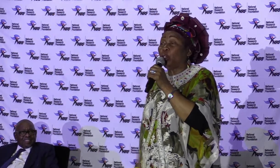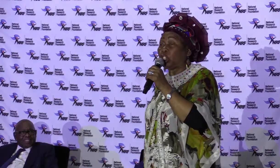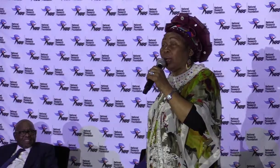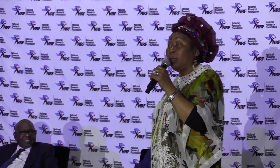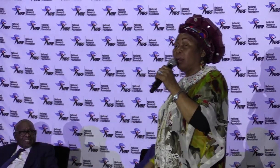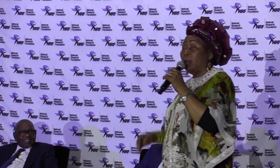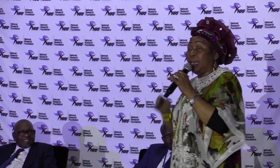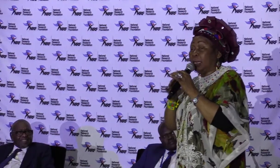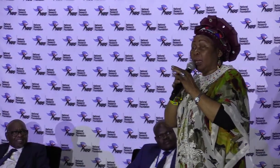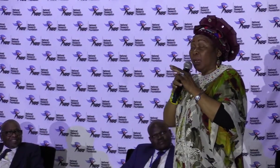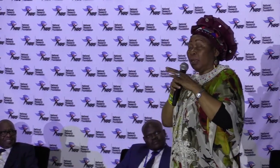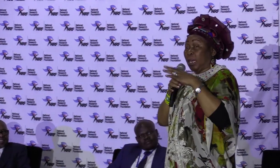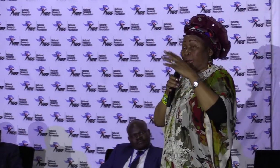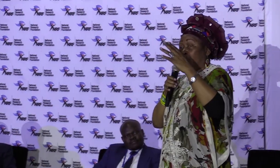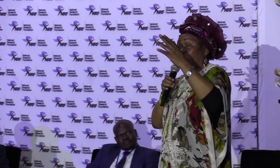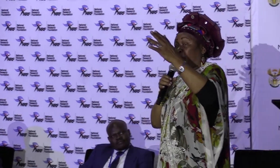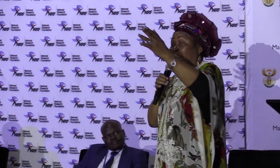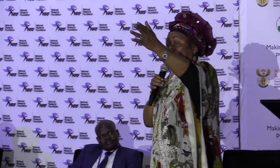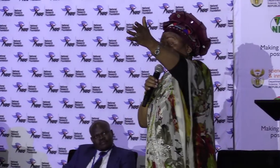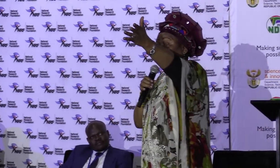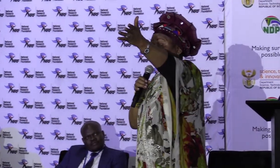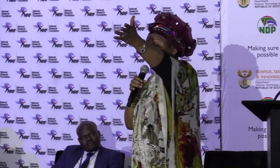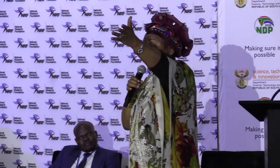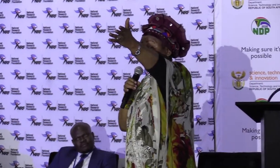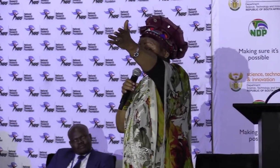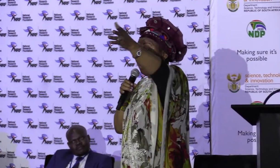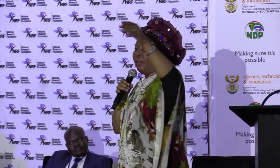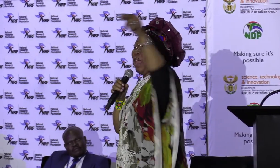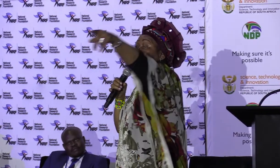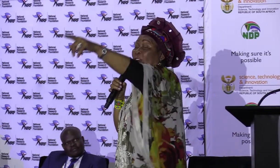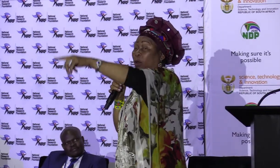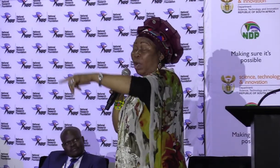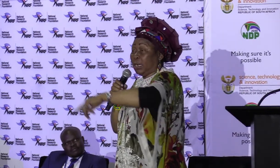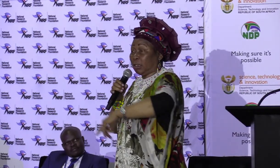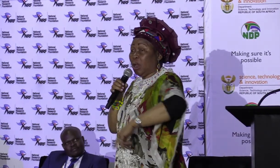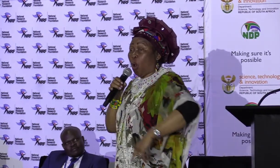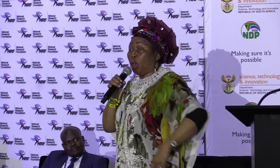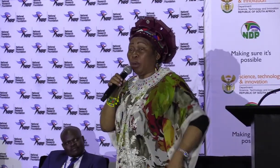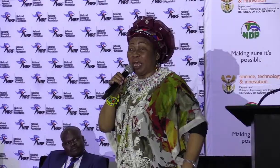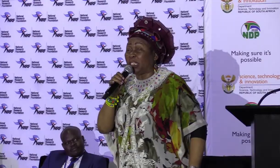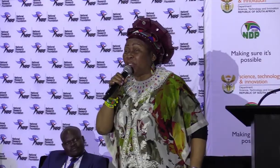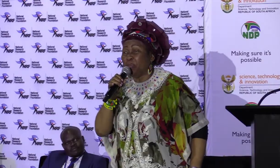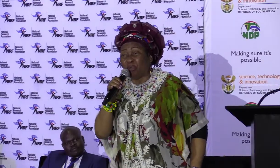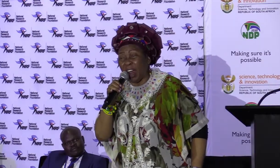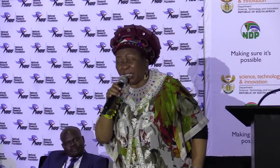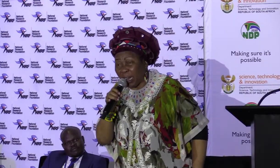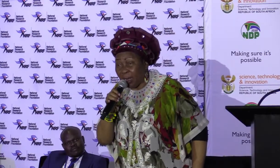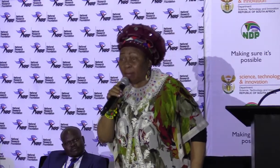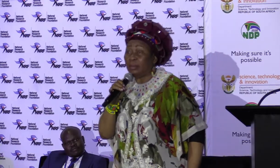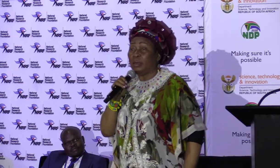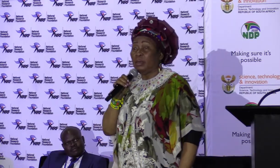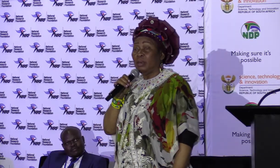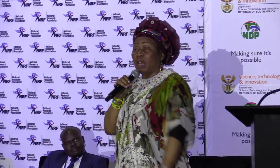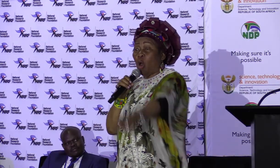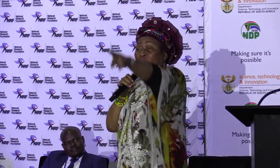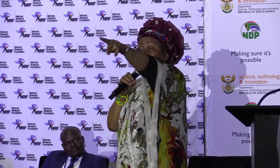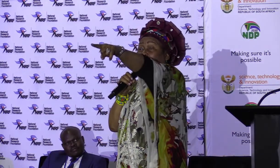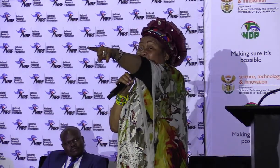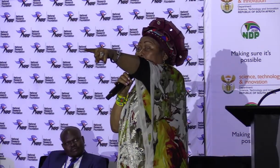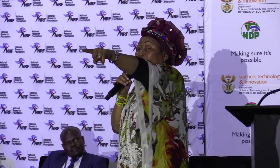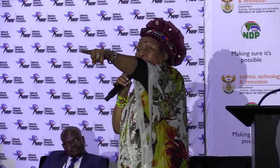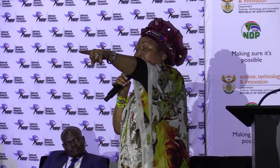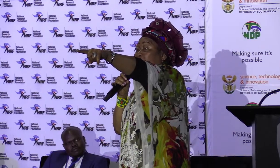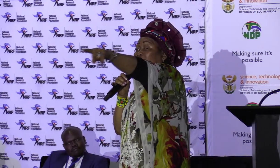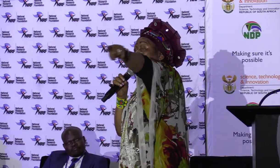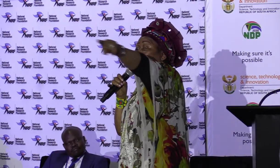is our future. And the VIPs at the back there, they are the ones who are going to make it even brighter. Those